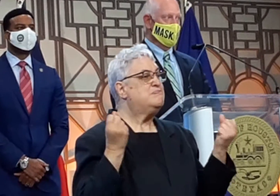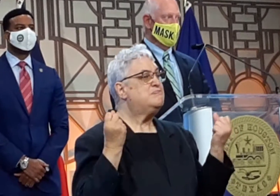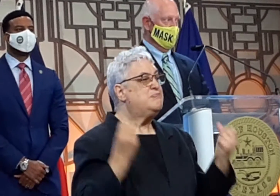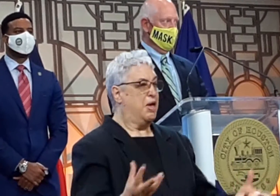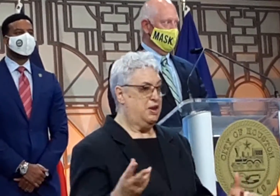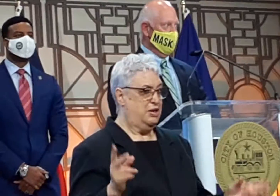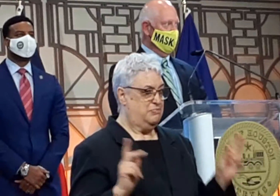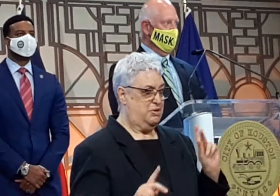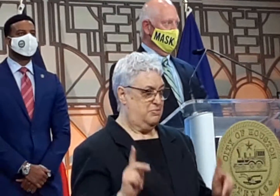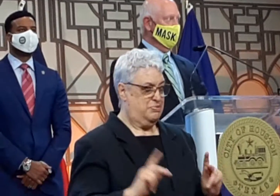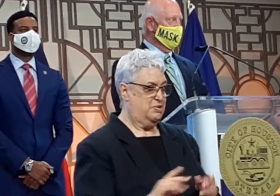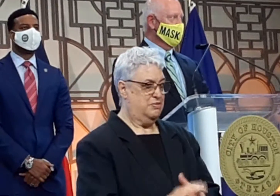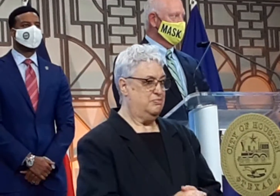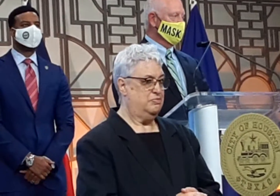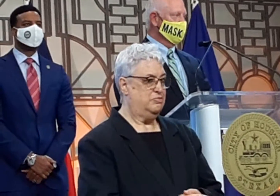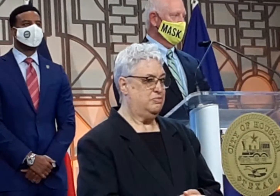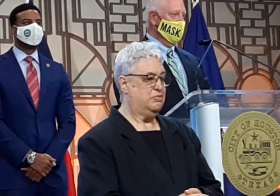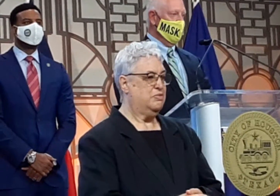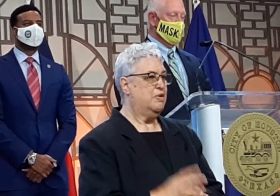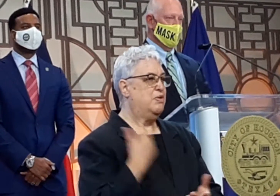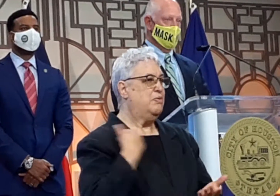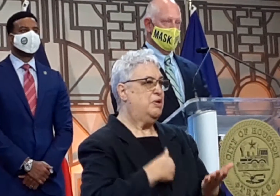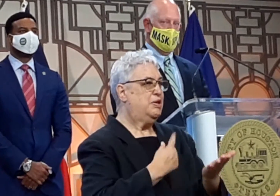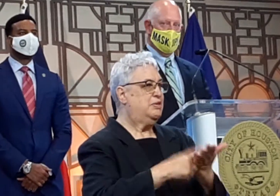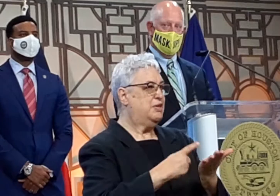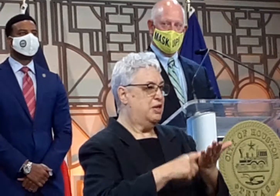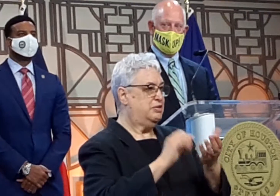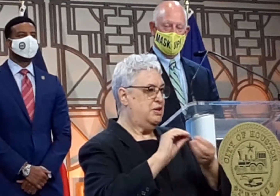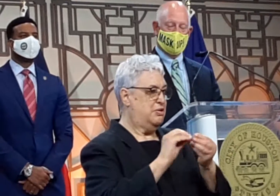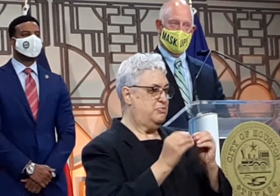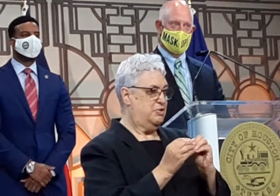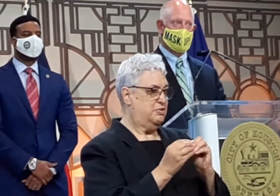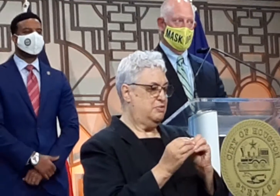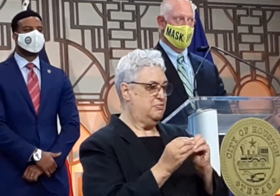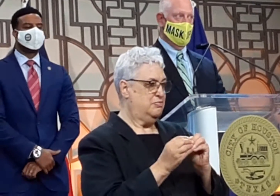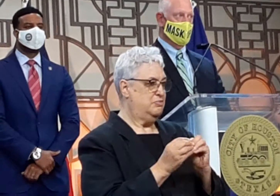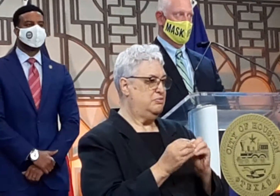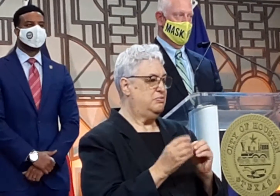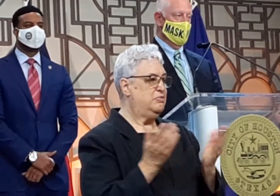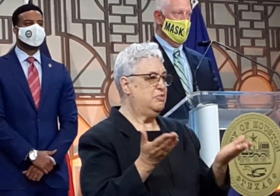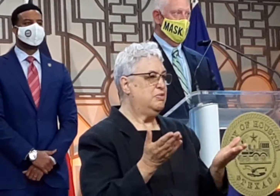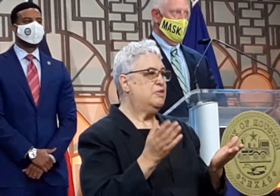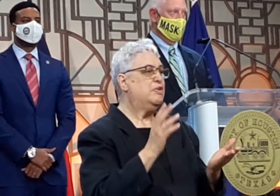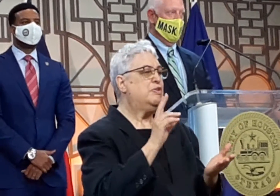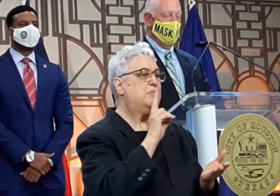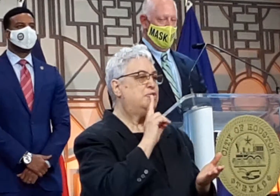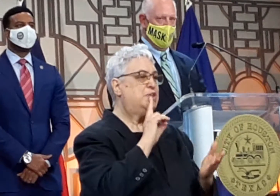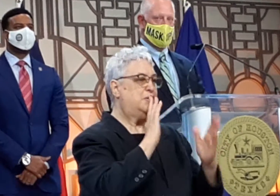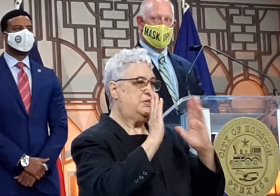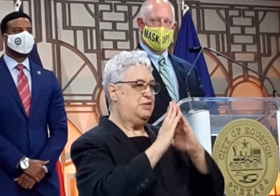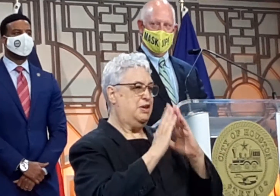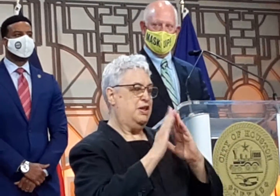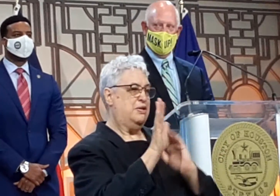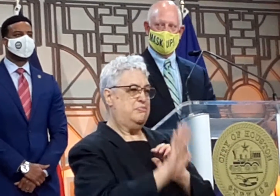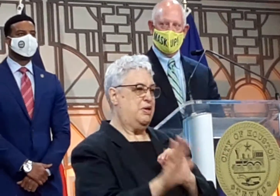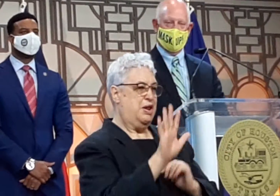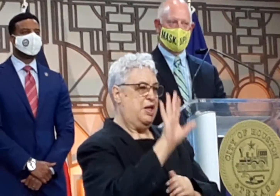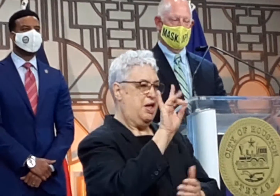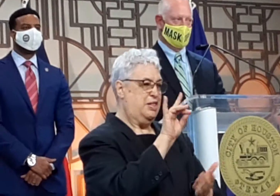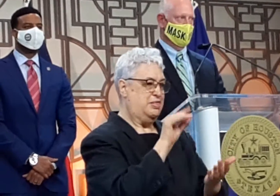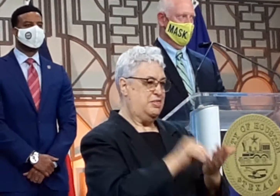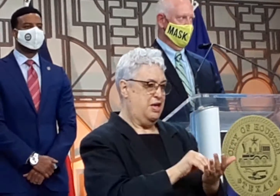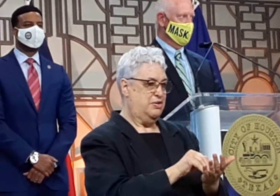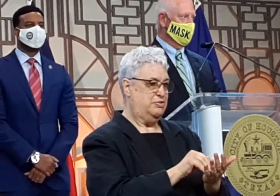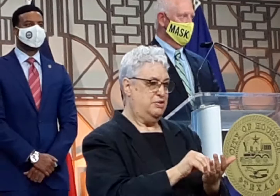let's also talk a little bit more about numbers. So in the city of Houston, we have about 8,000